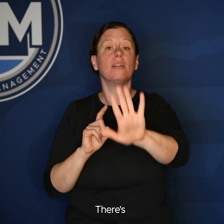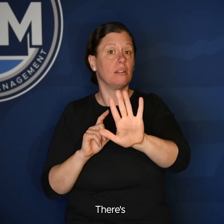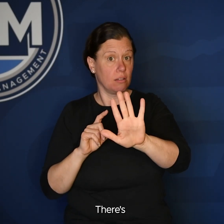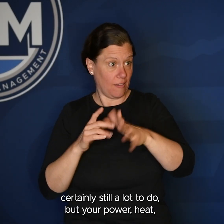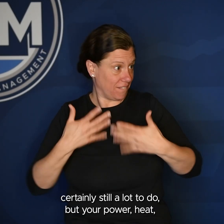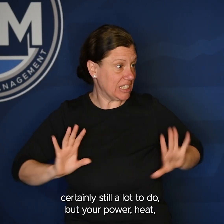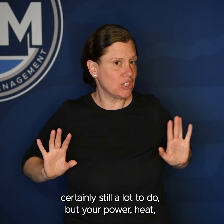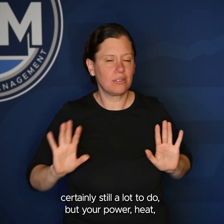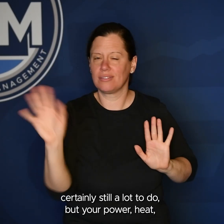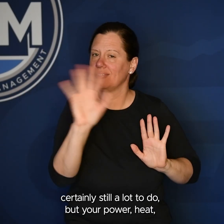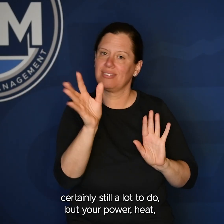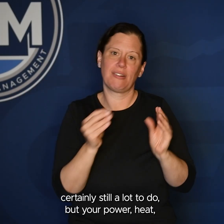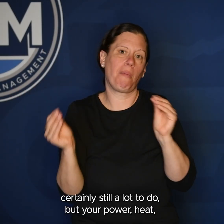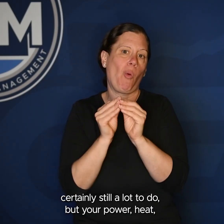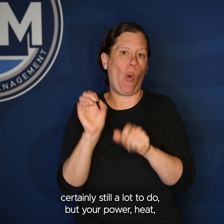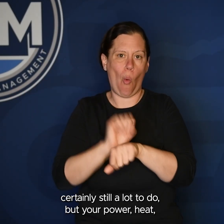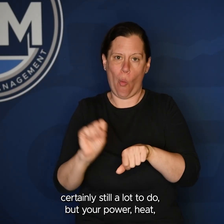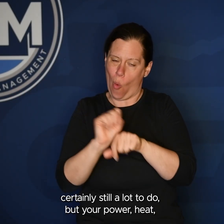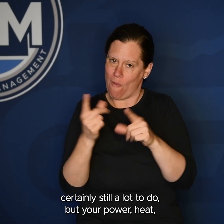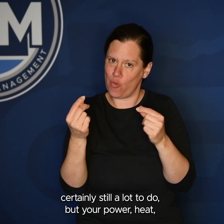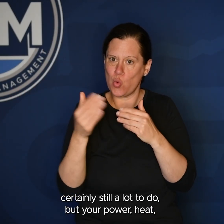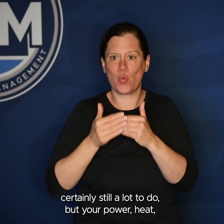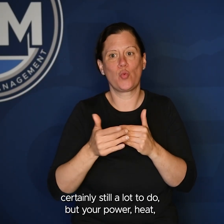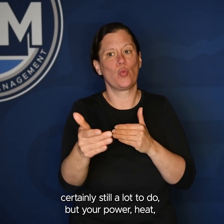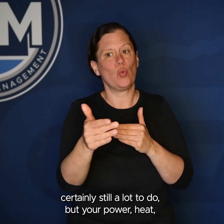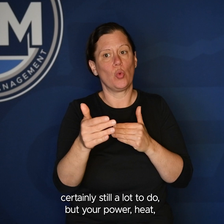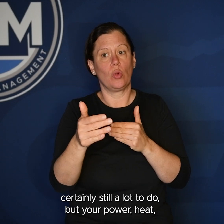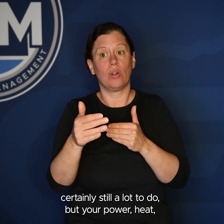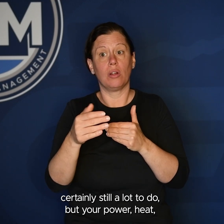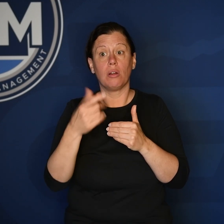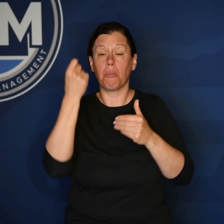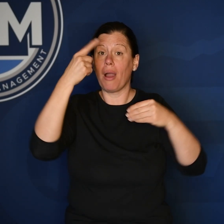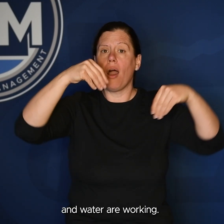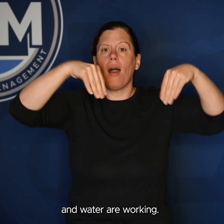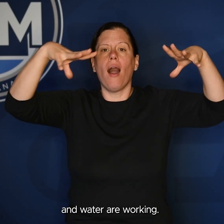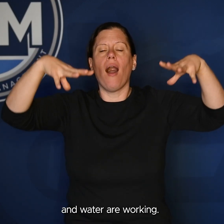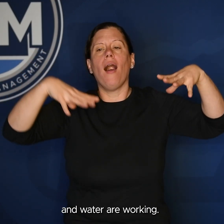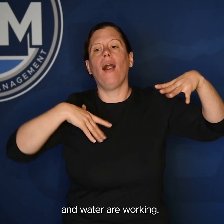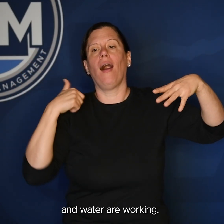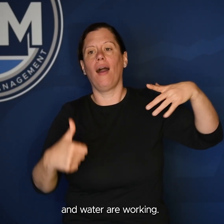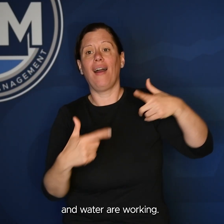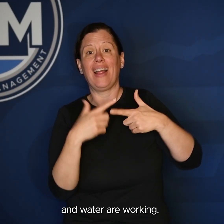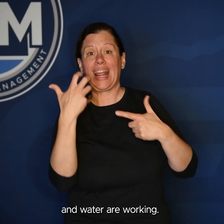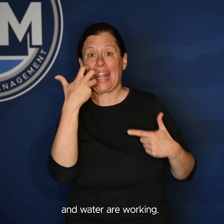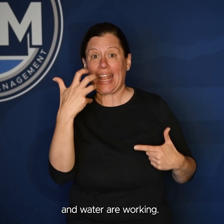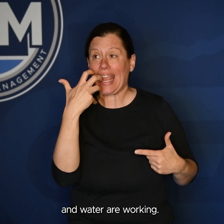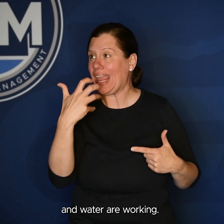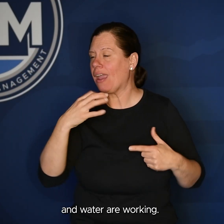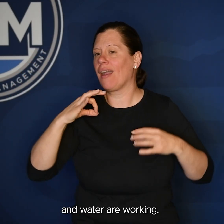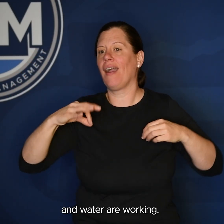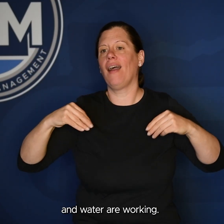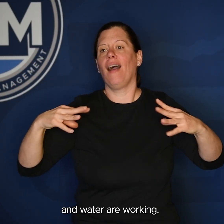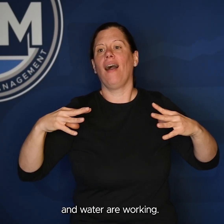There's certainly still a lot to do, but your power, heat, and water are working.